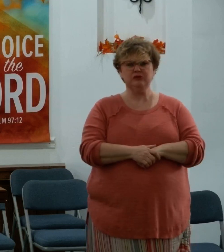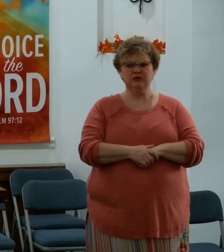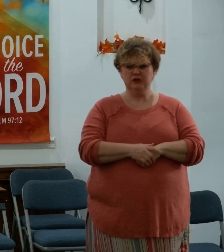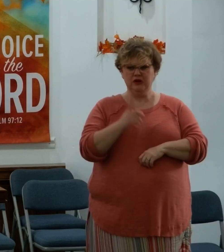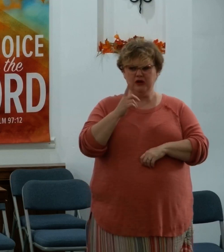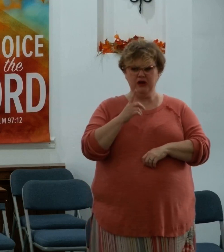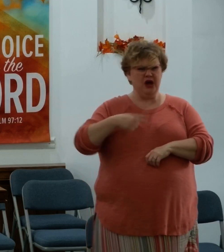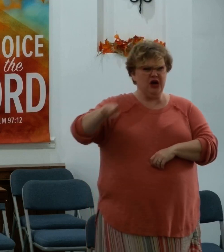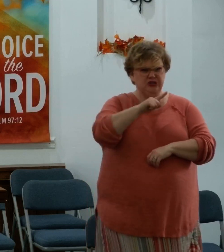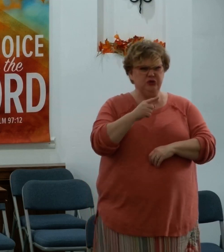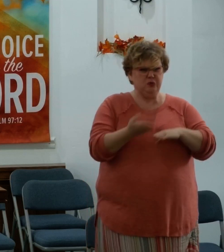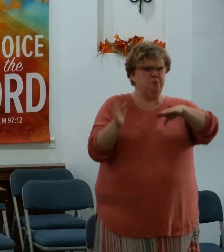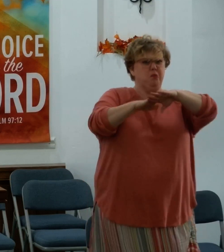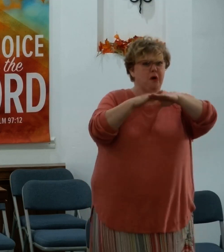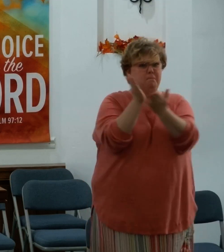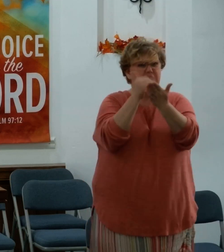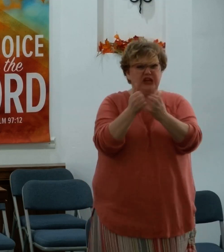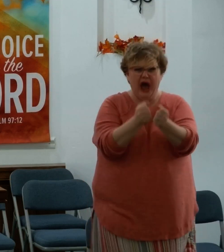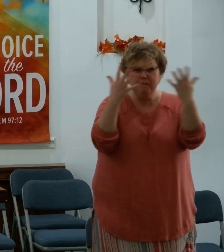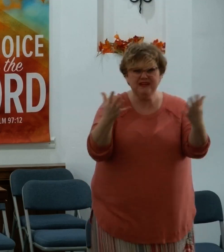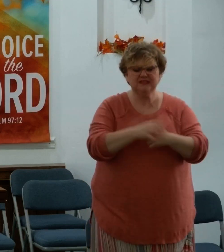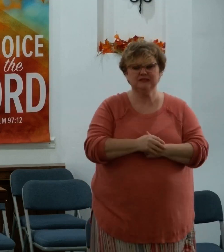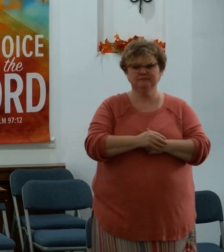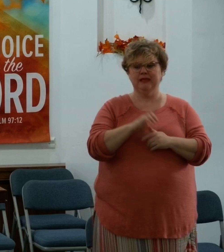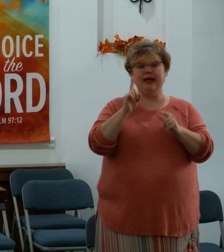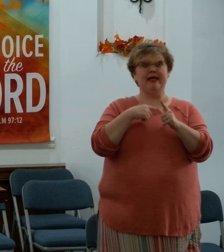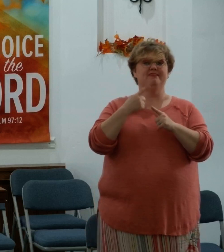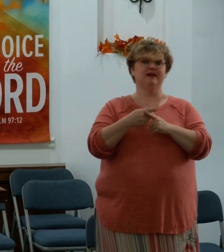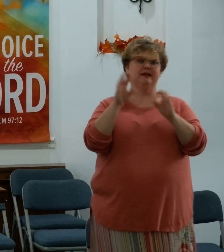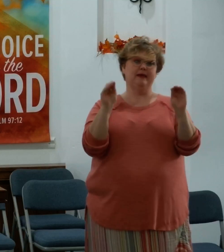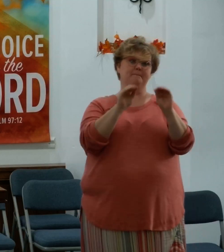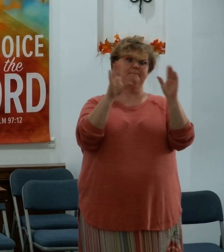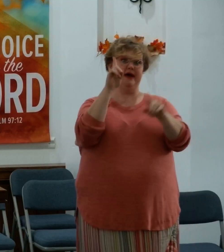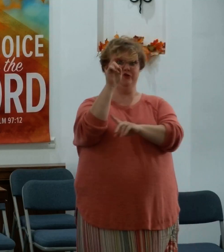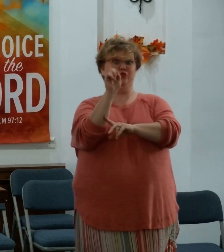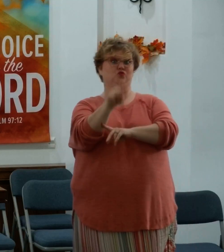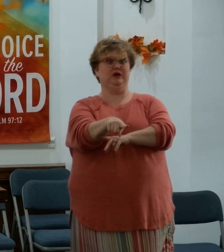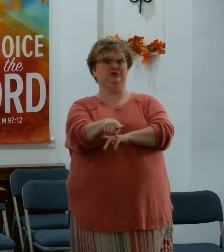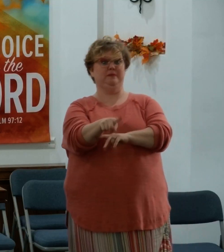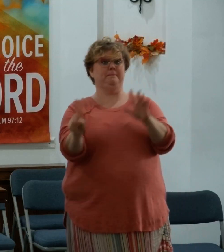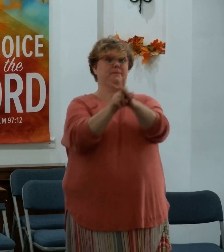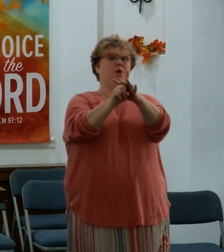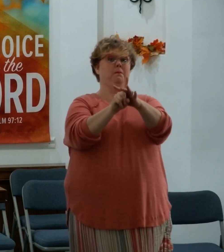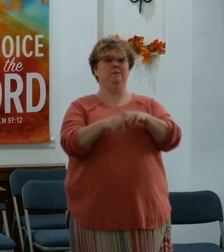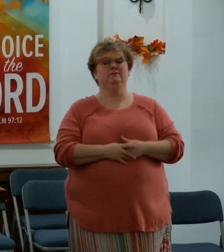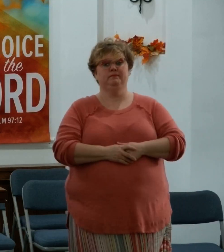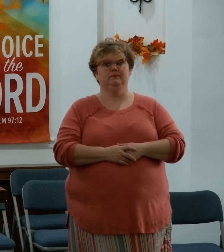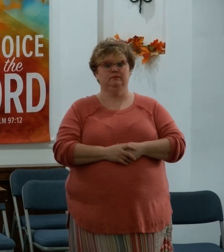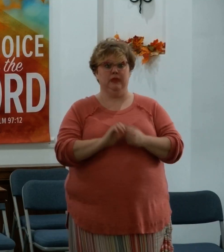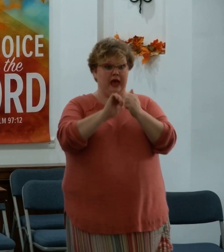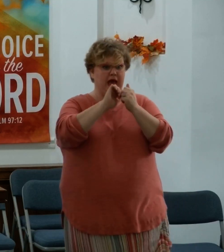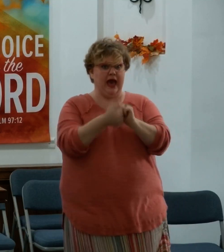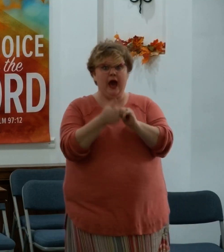You up in the budget how much? And then that magic question comes, that infamous question comes up. How are you